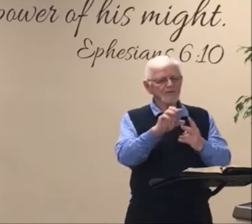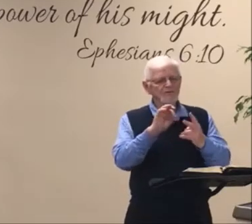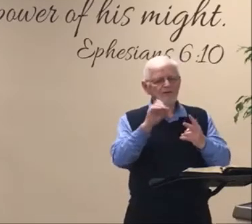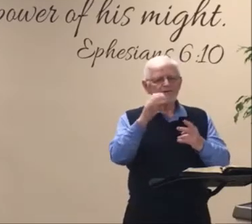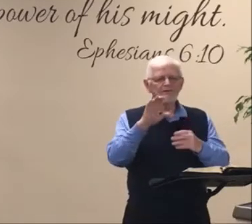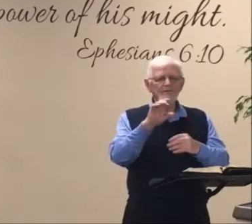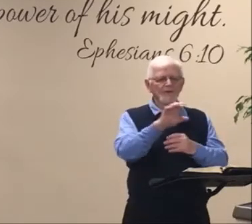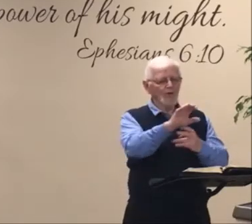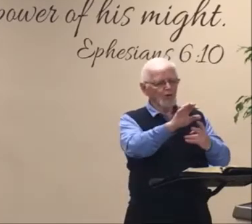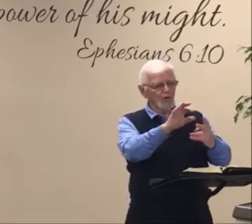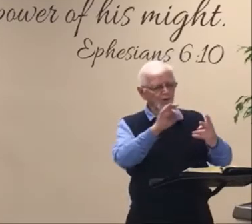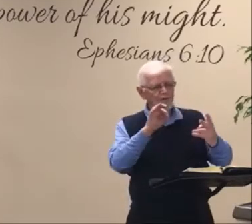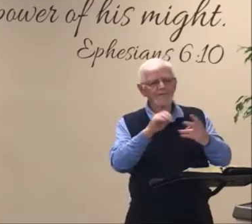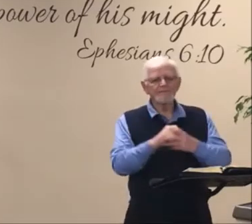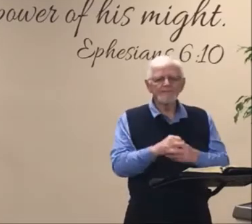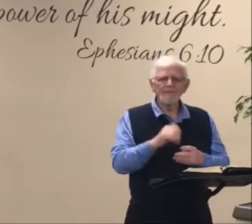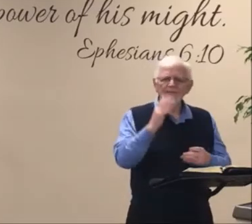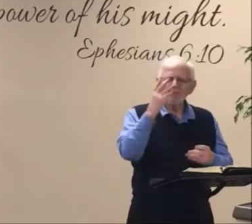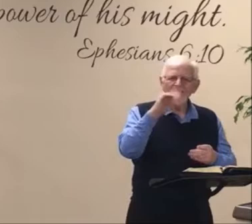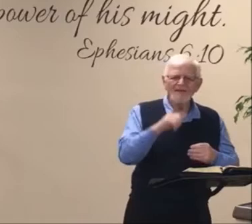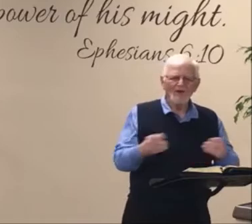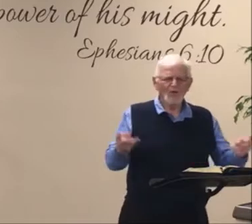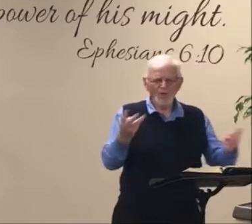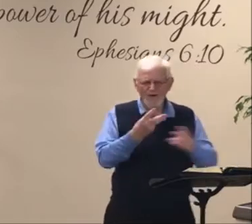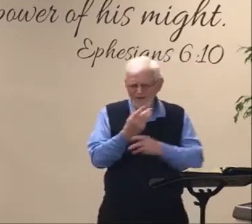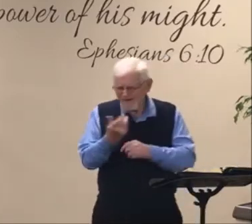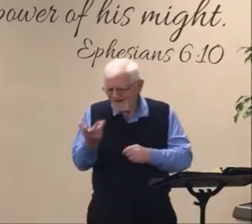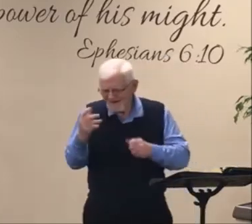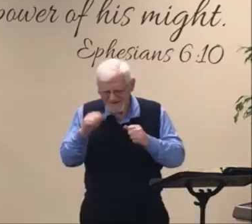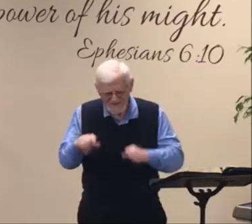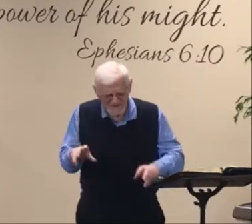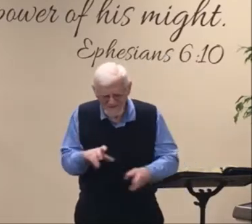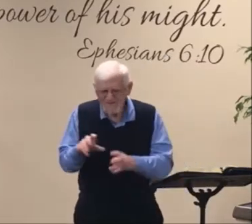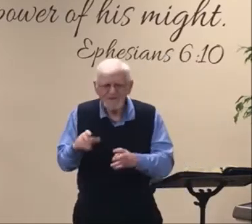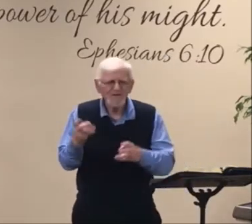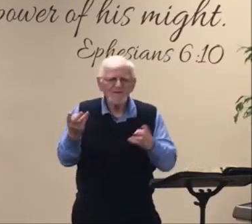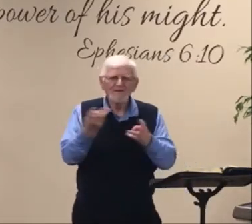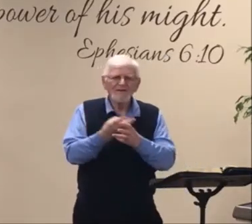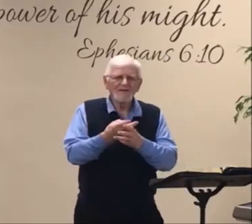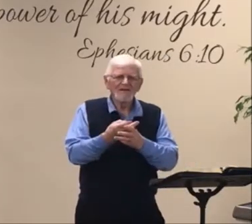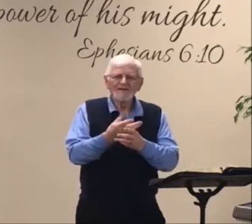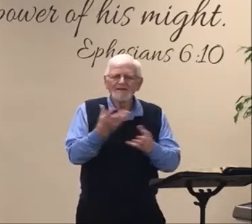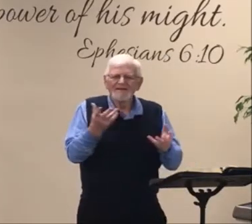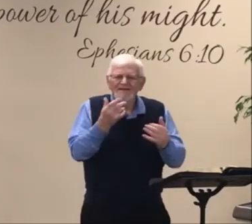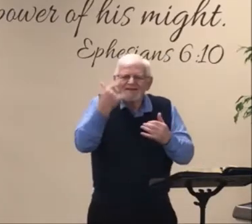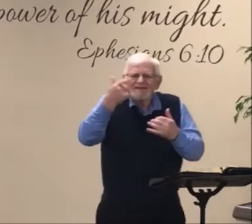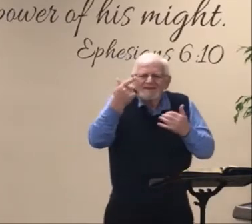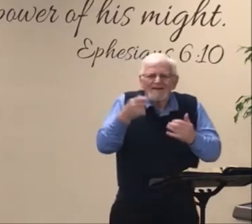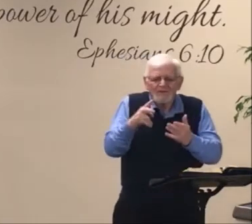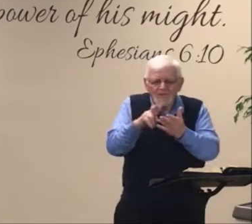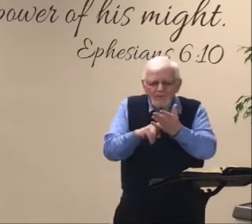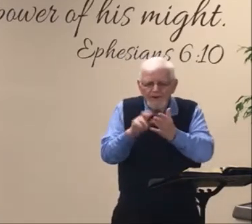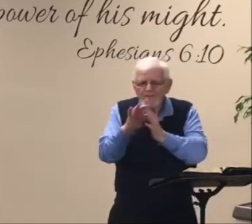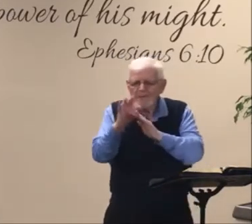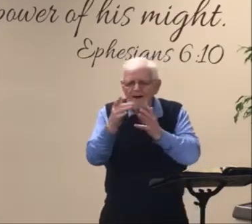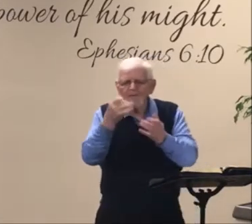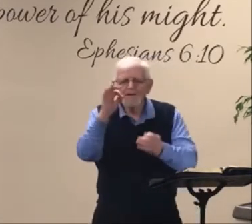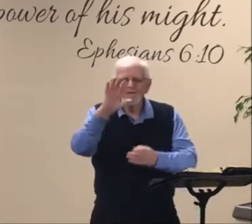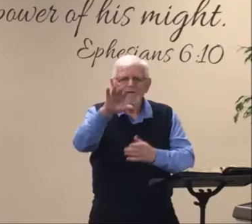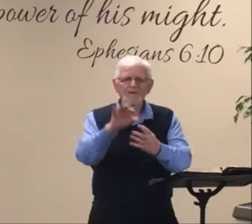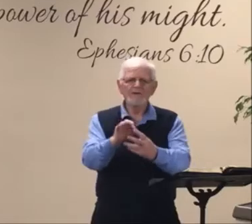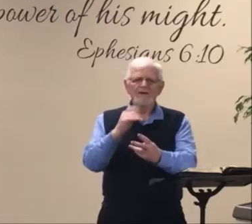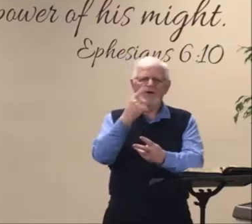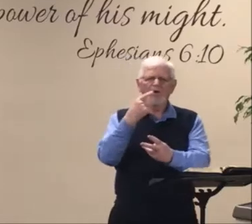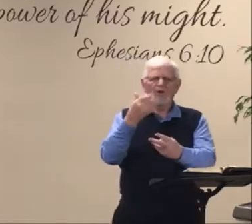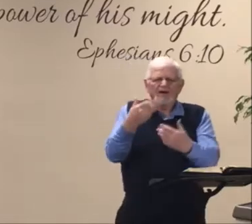heard that? That is the worst thing you could ever do. That's like saying, read the Bible of your choice.